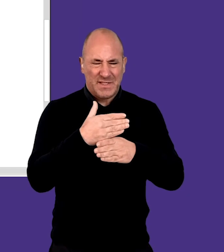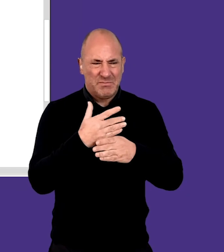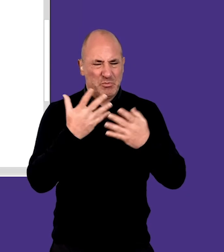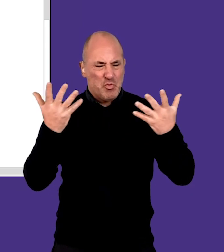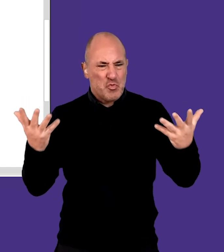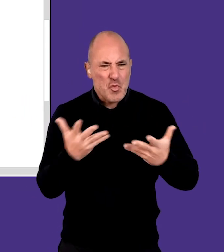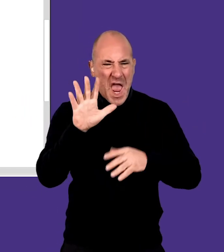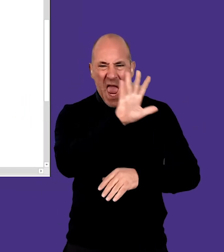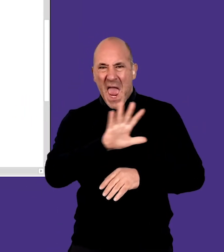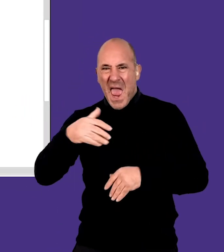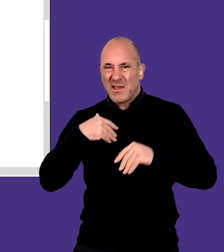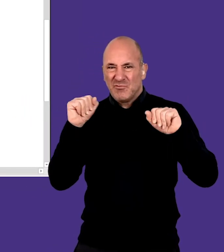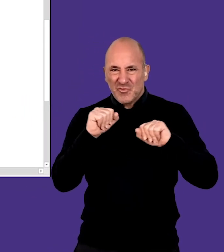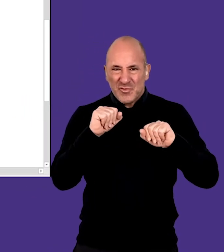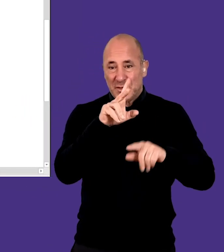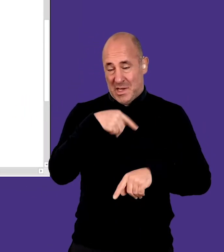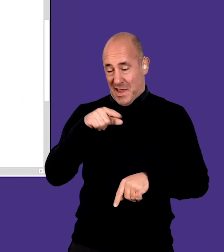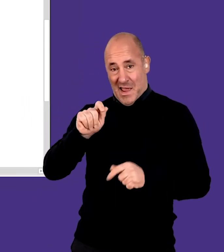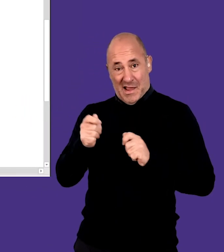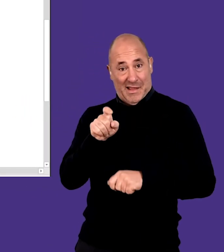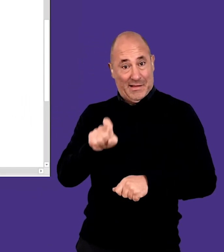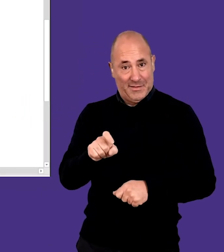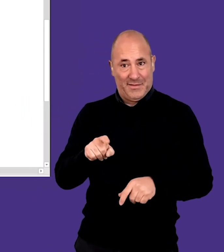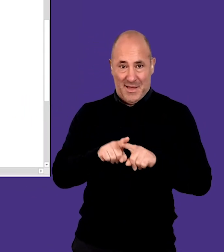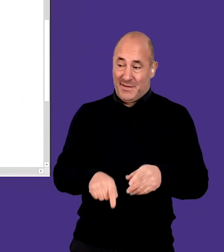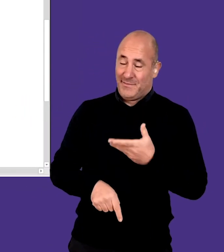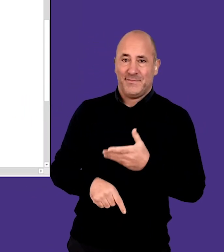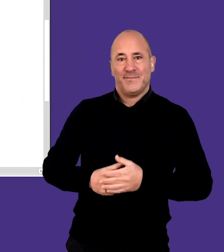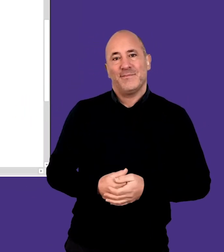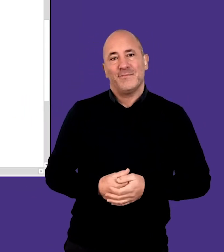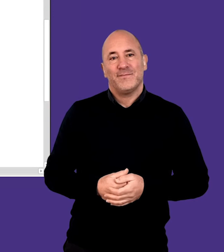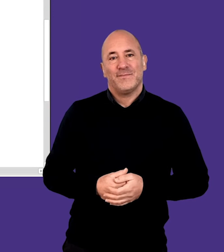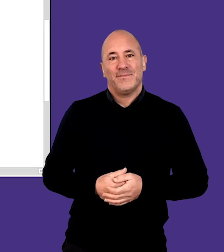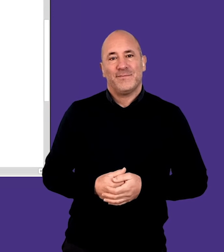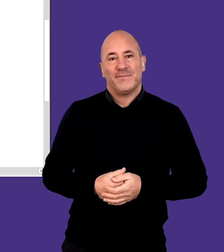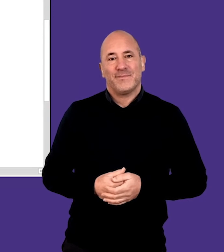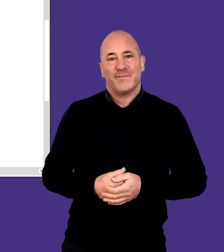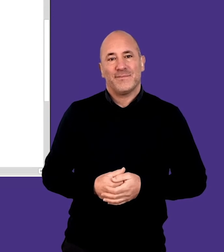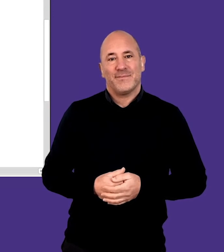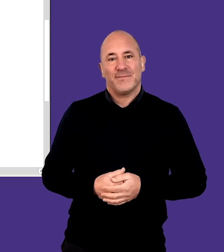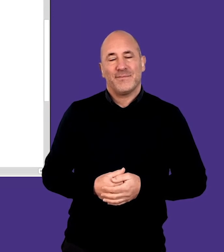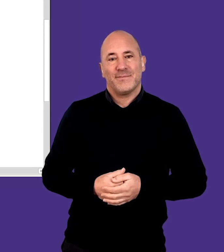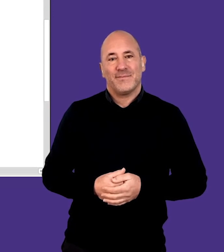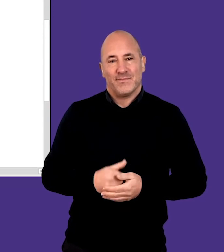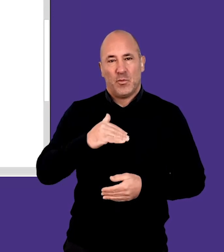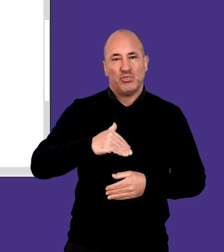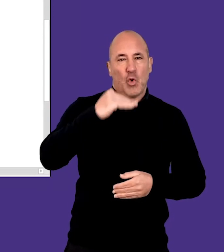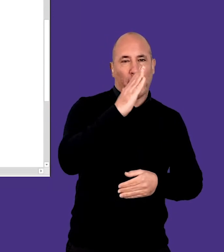of activity in the Midlands that I'm not sure about yet. I'd adjust